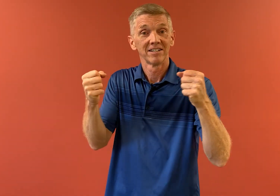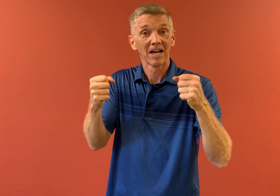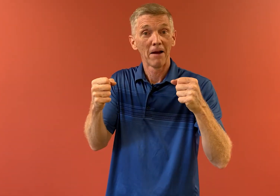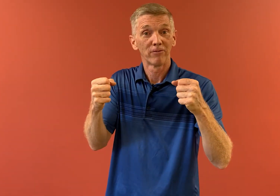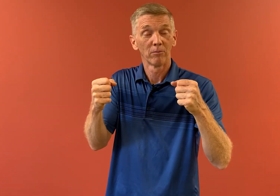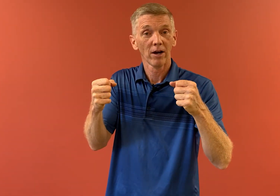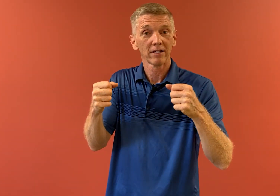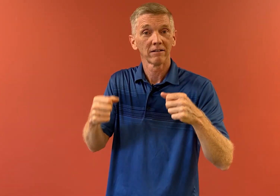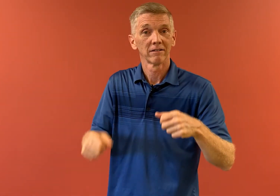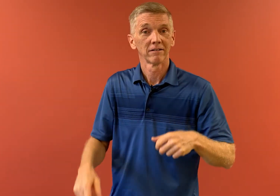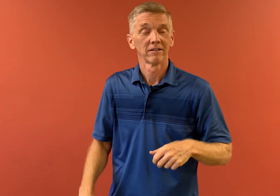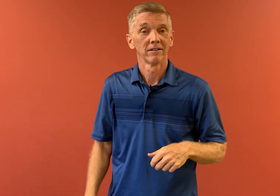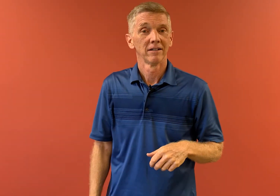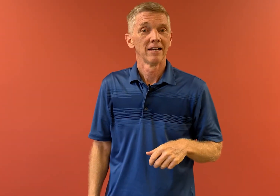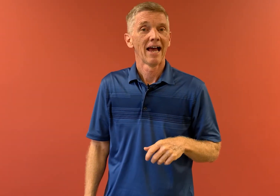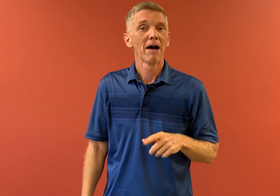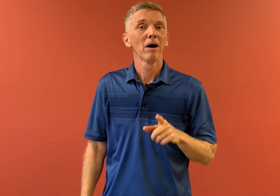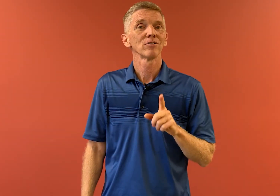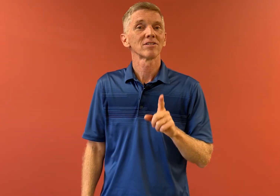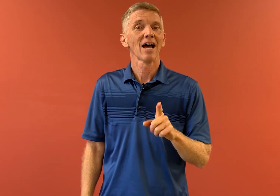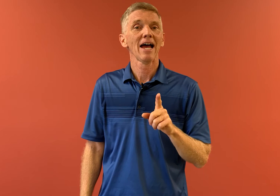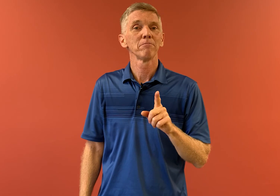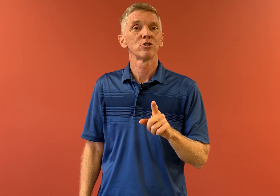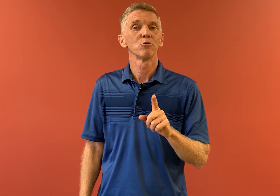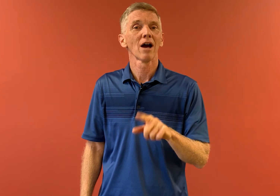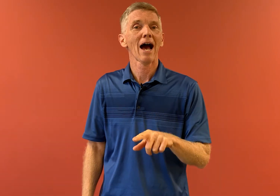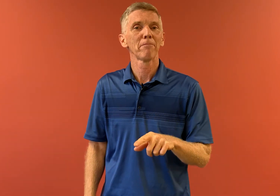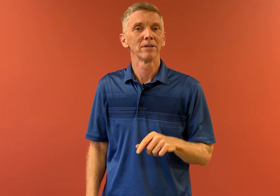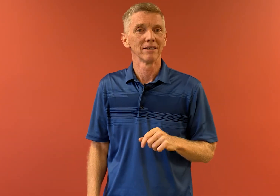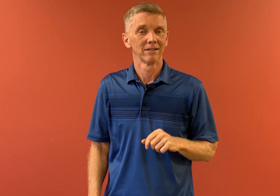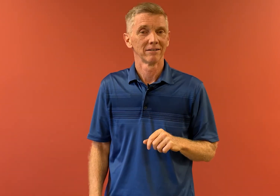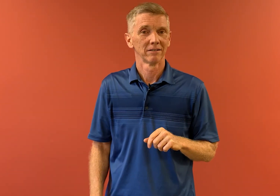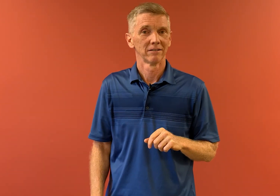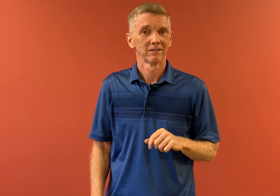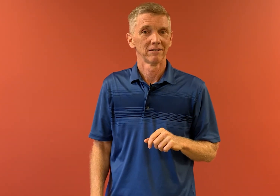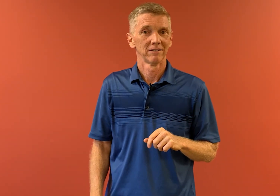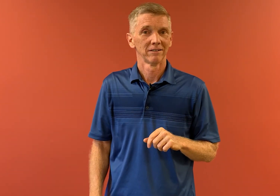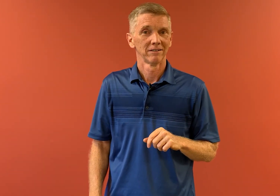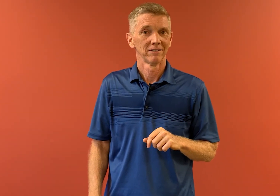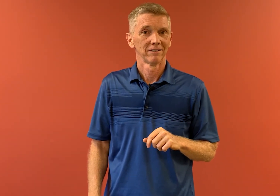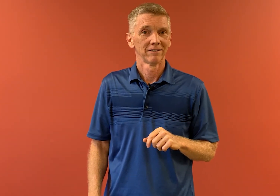Time for a break. How about time to copy?